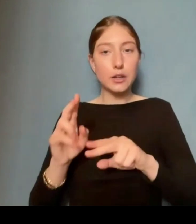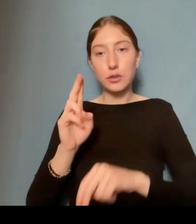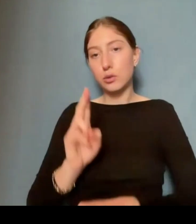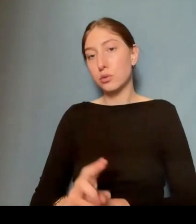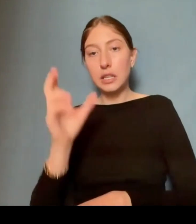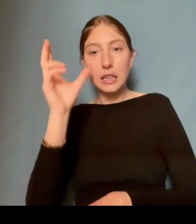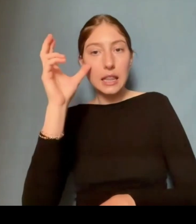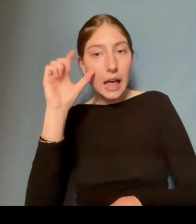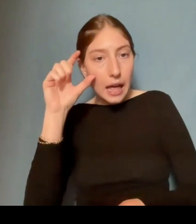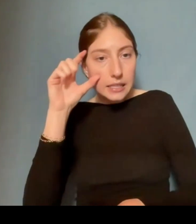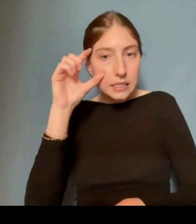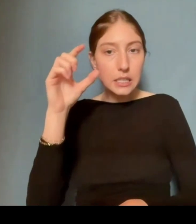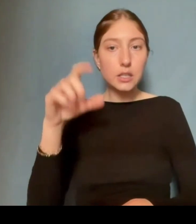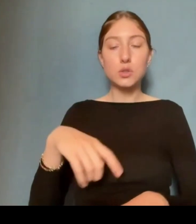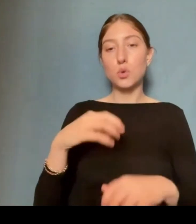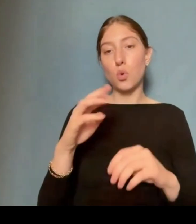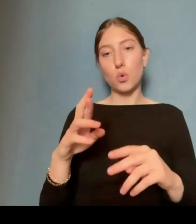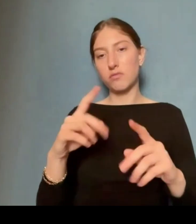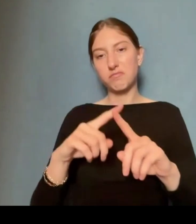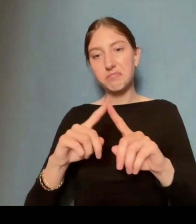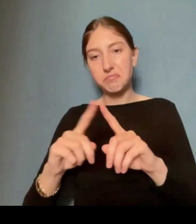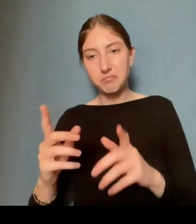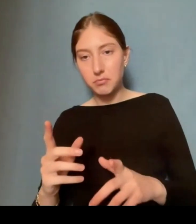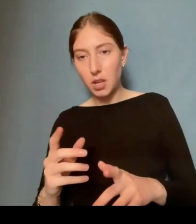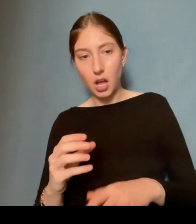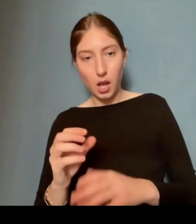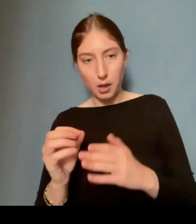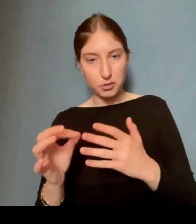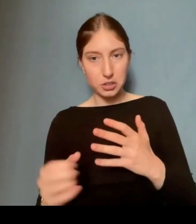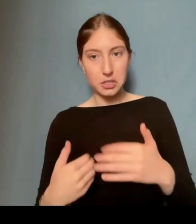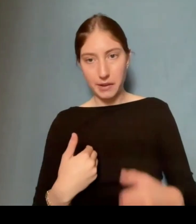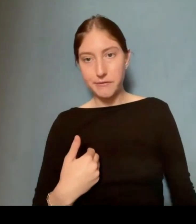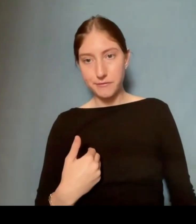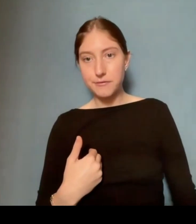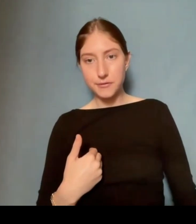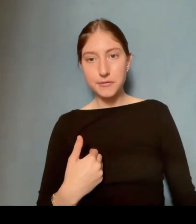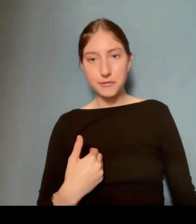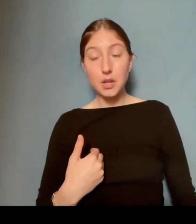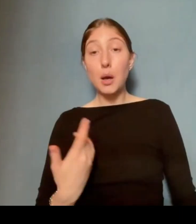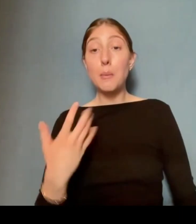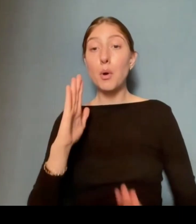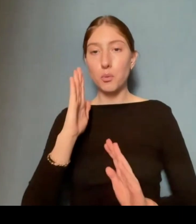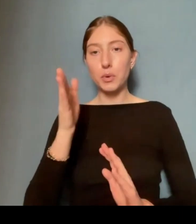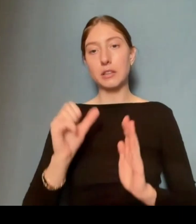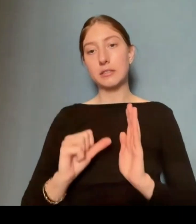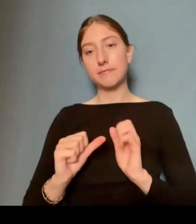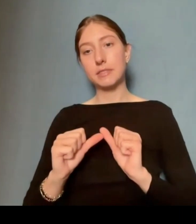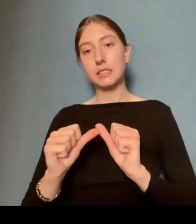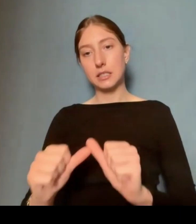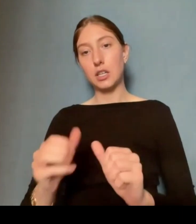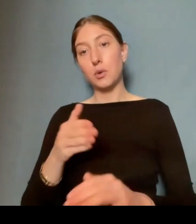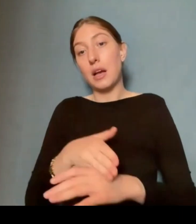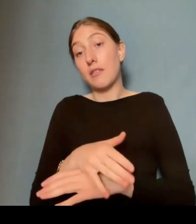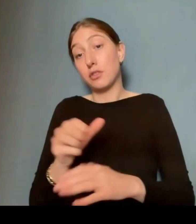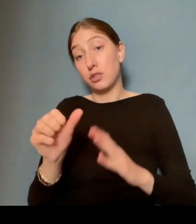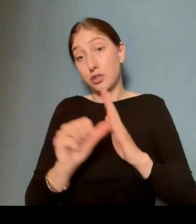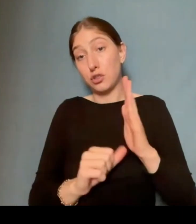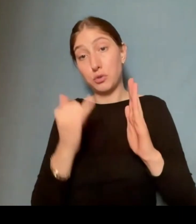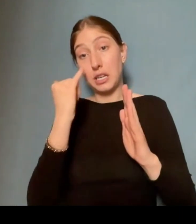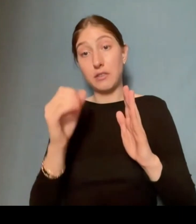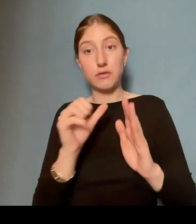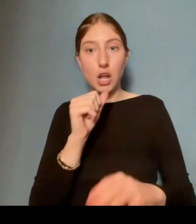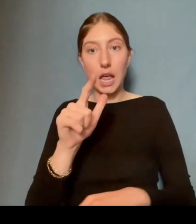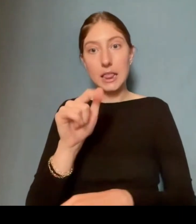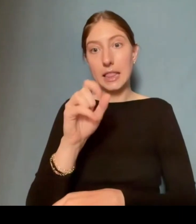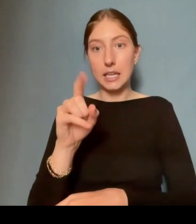Right. And so that's something to know. Now your total prescription, you have about 3 points of astigmatism with your prescription